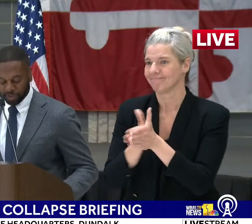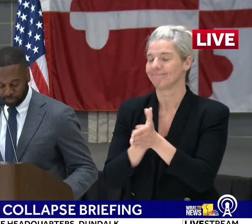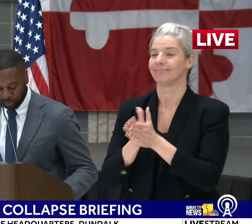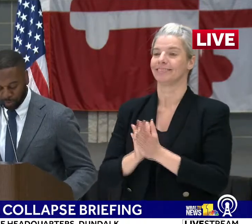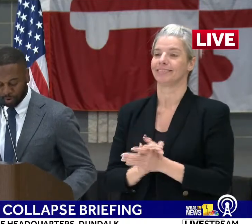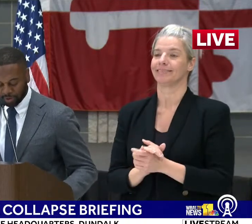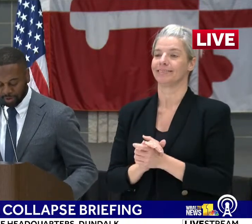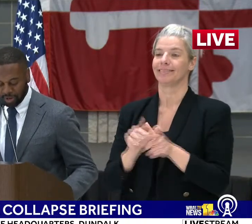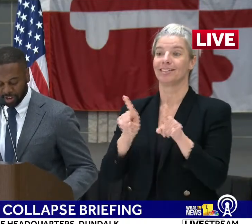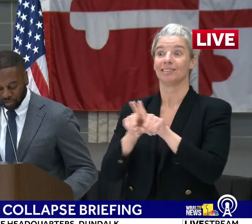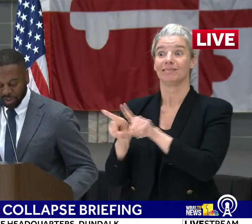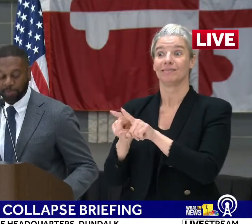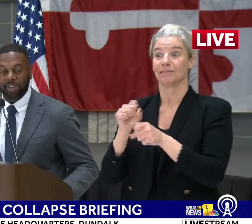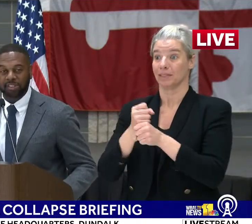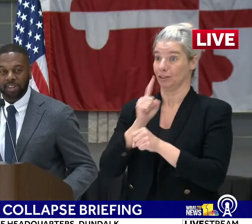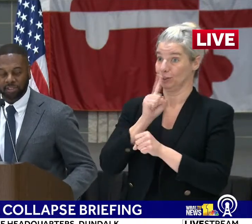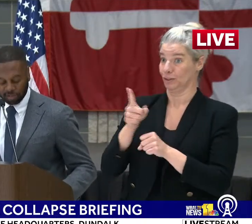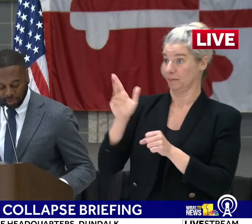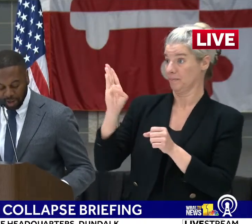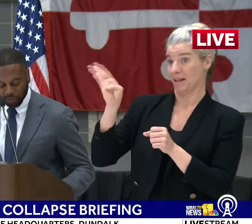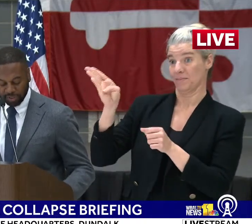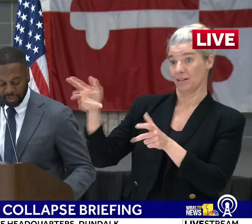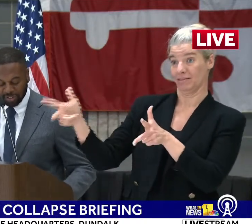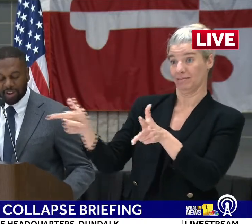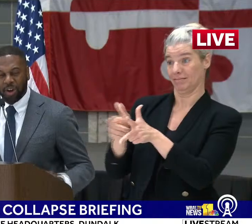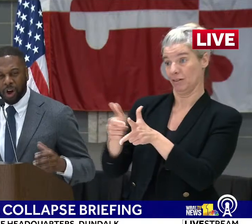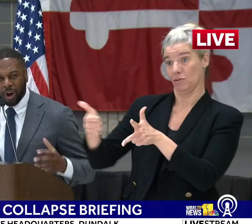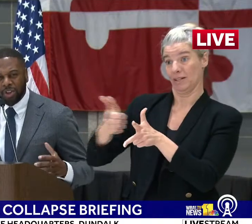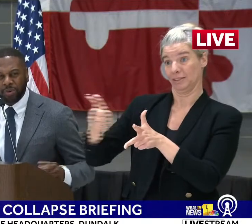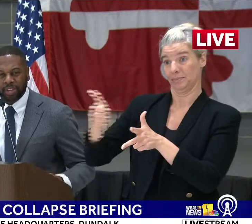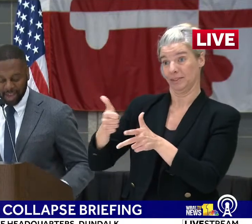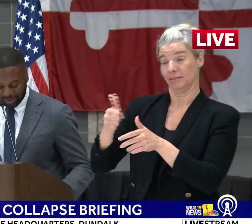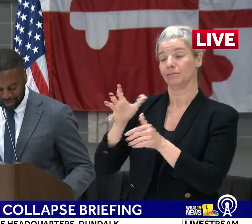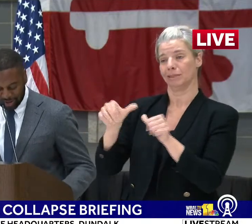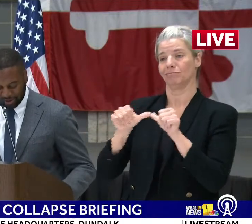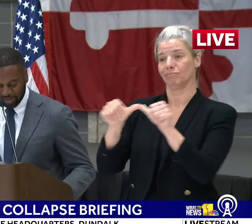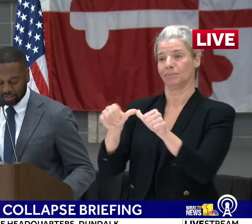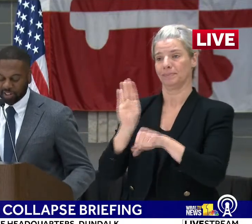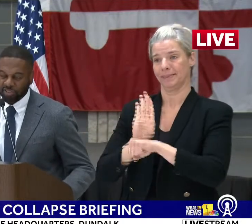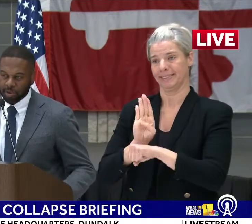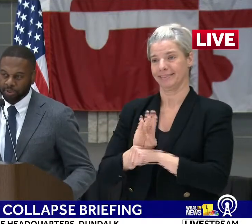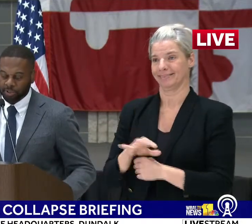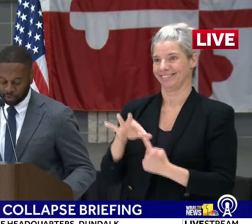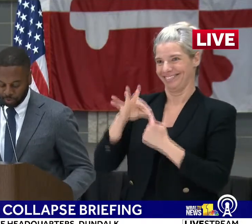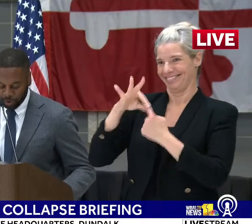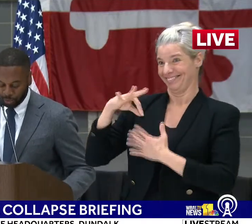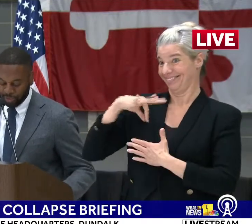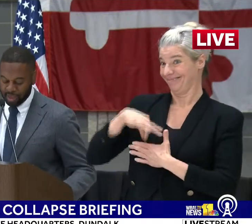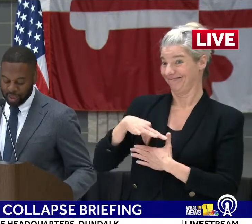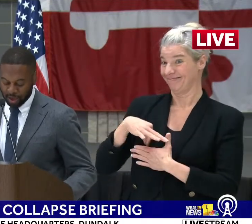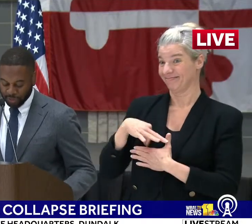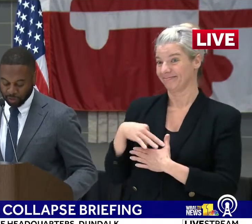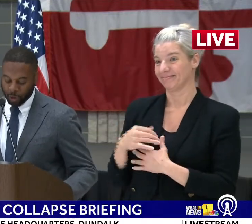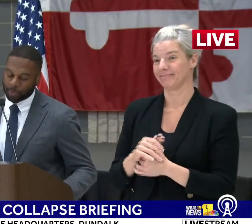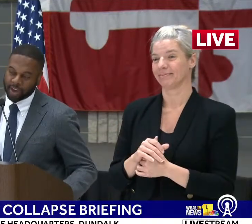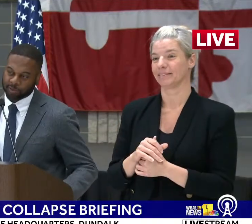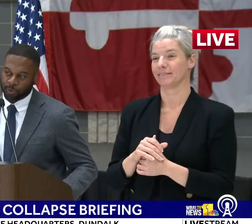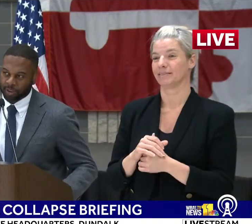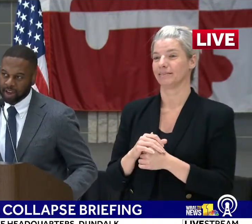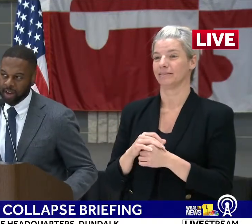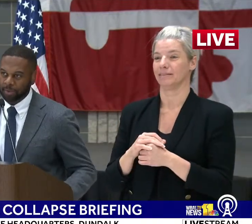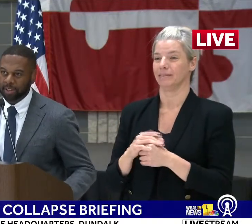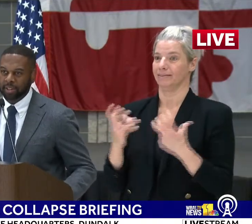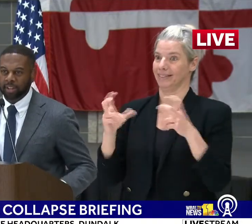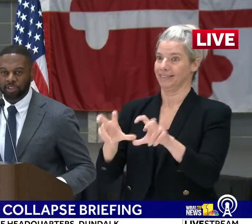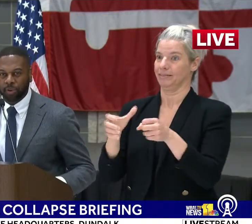and ensure that the Baltimore port and transportation industry leverages our unique assets to contribute to the growth of the